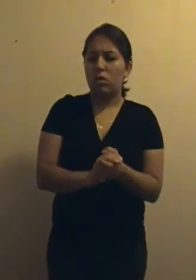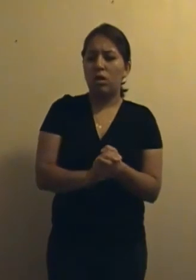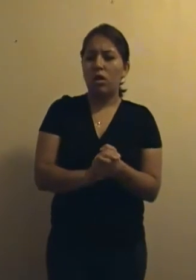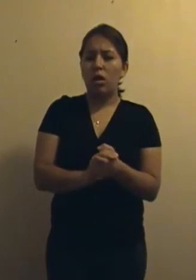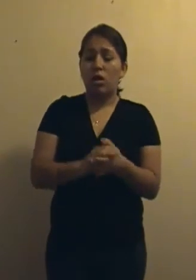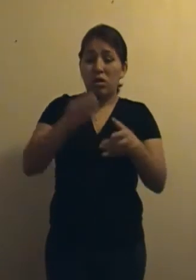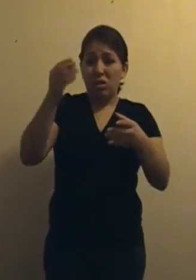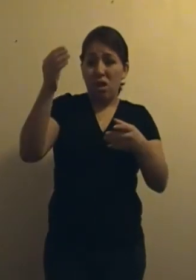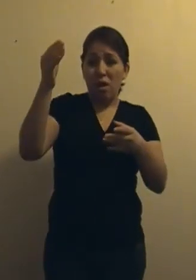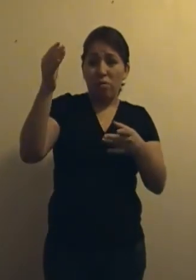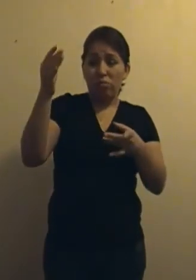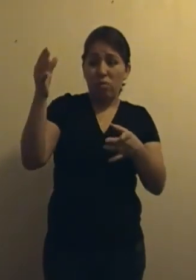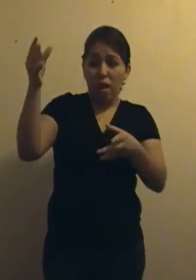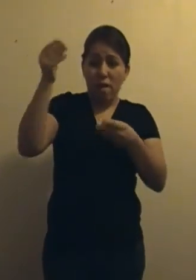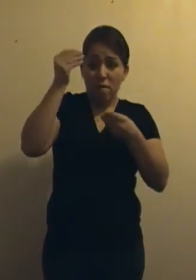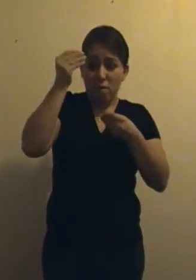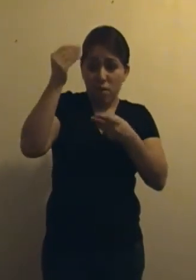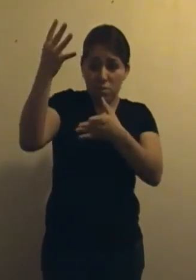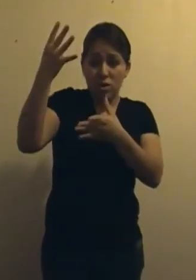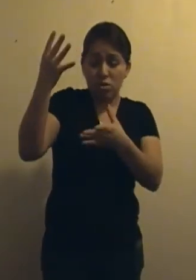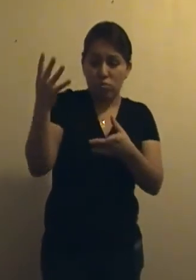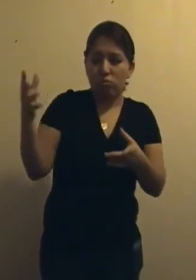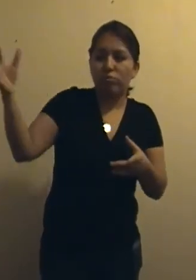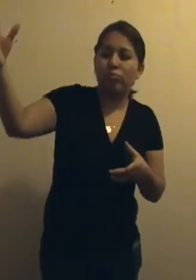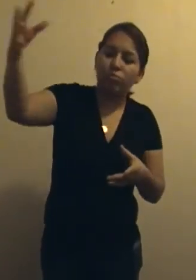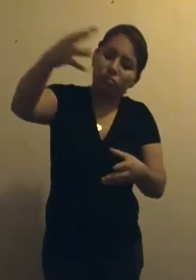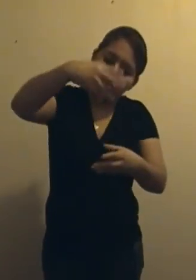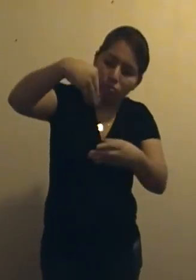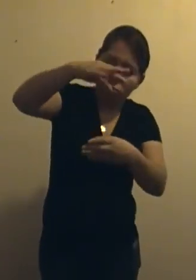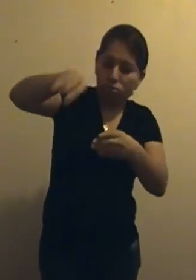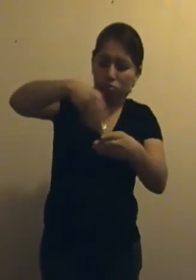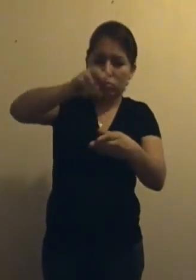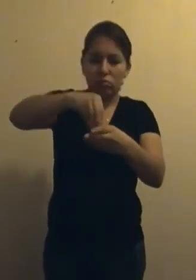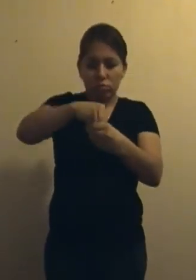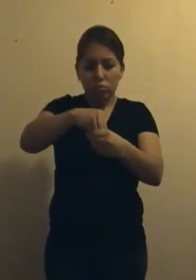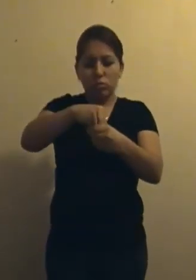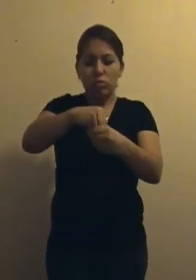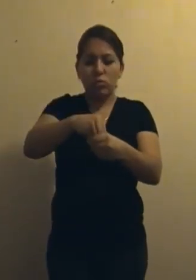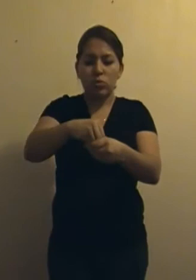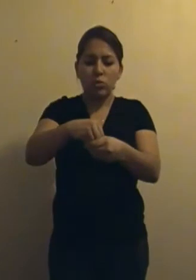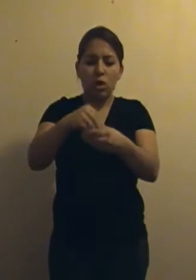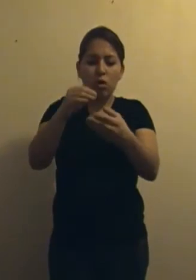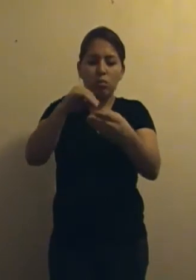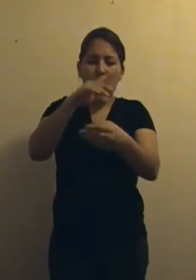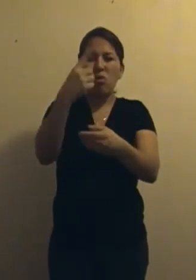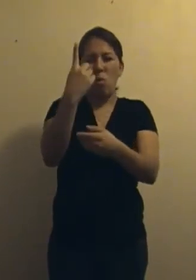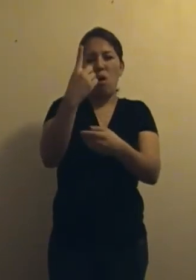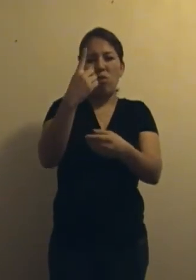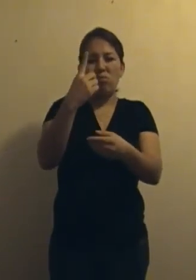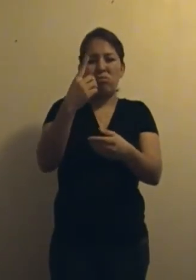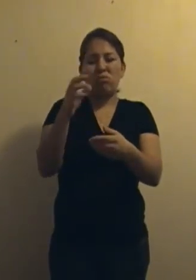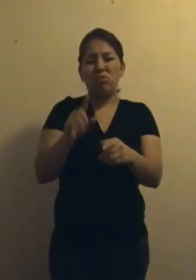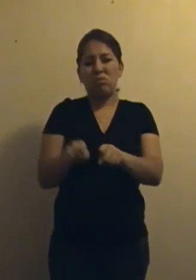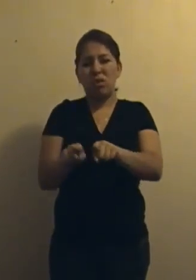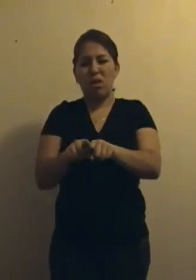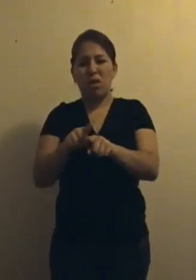different sources into one cohesive piece at the end. So it's sort of like writing a little literature review, if you